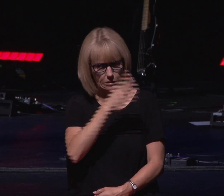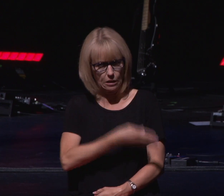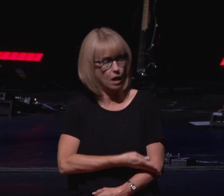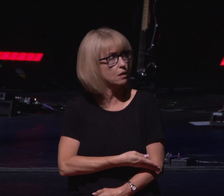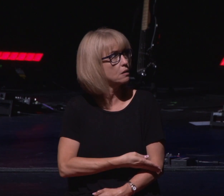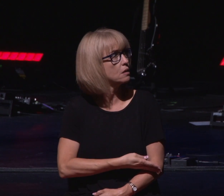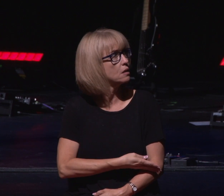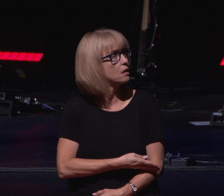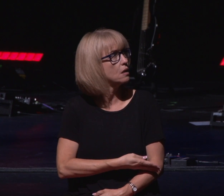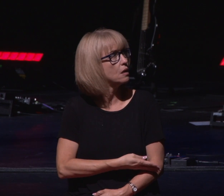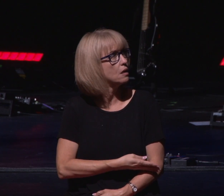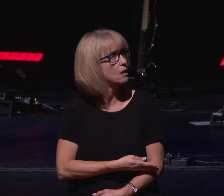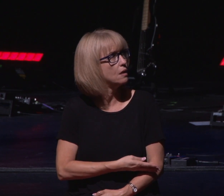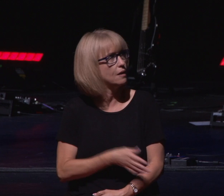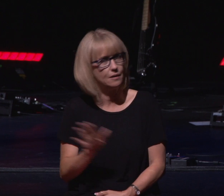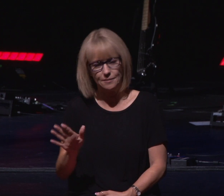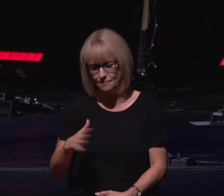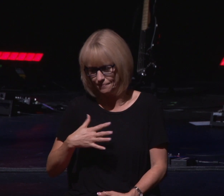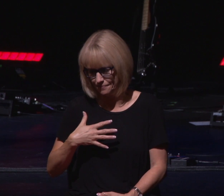she goes,